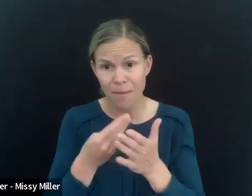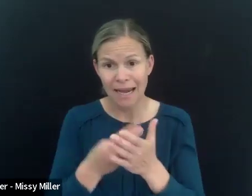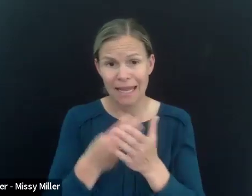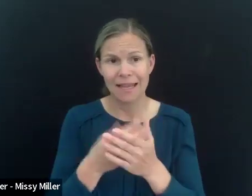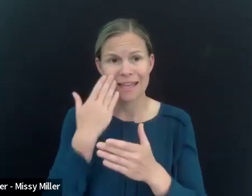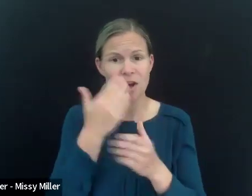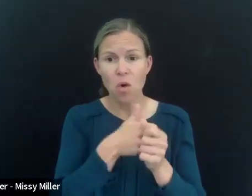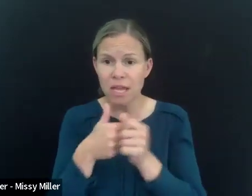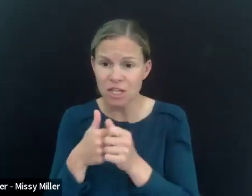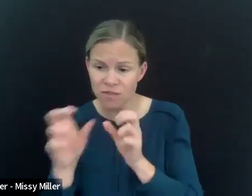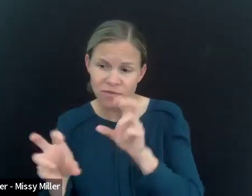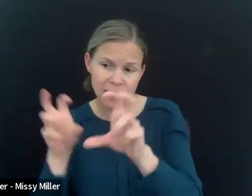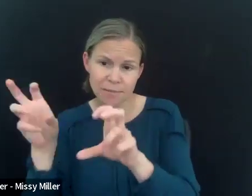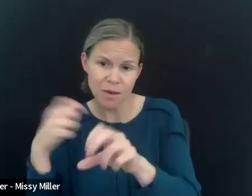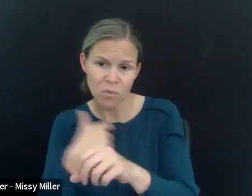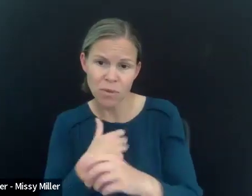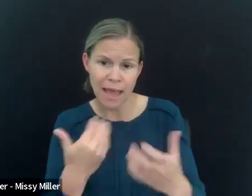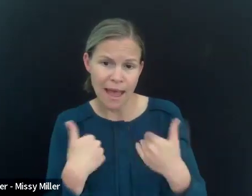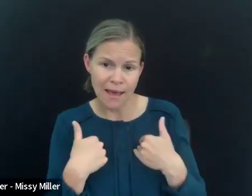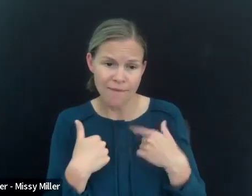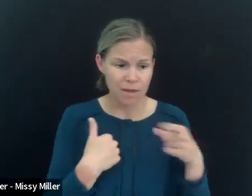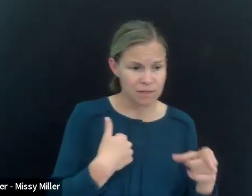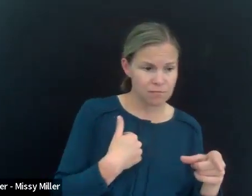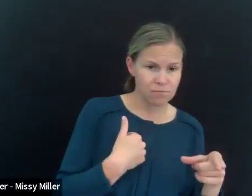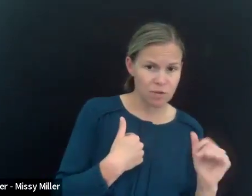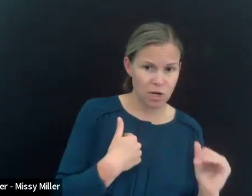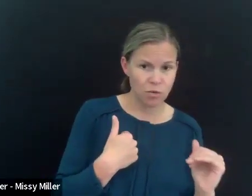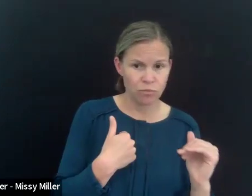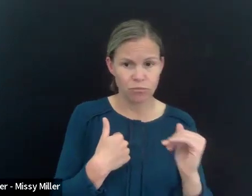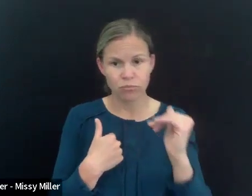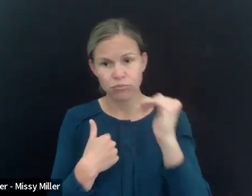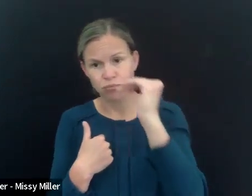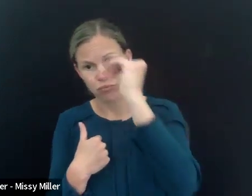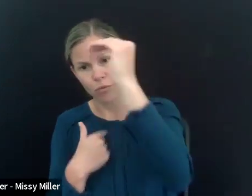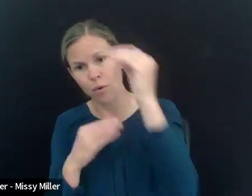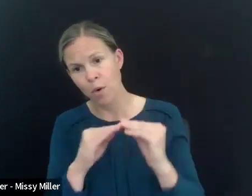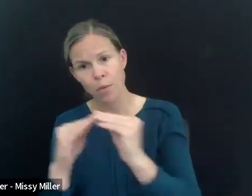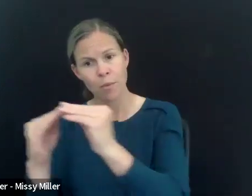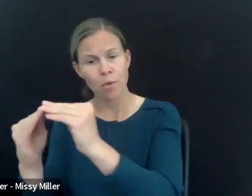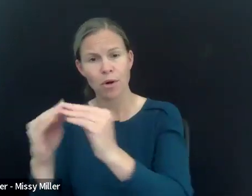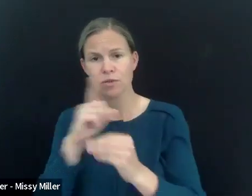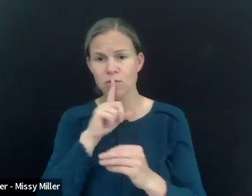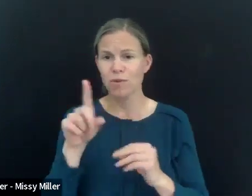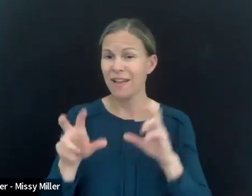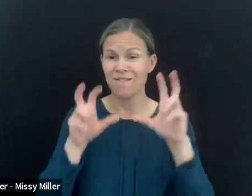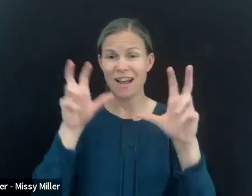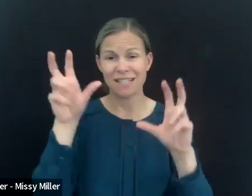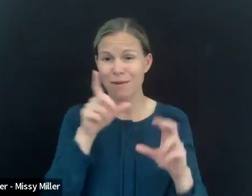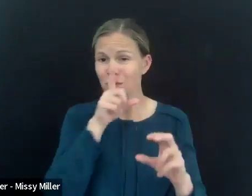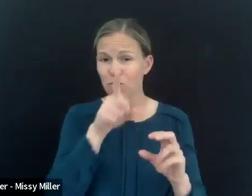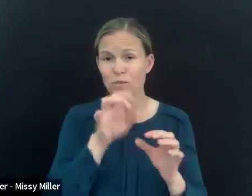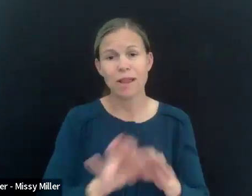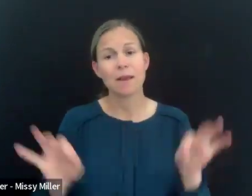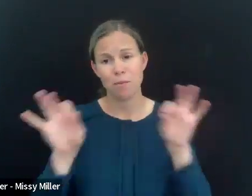this infrastructure takes us from essentially zero to something. And so that investment is a true, profound, and